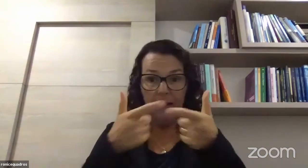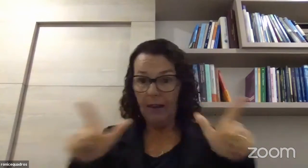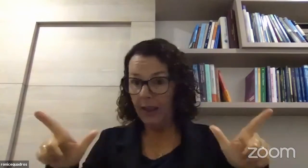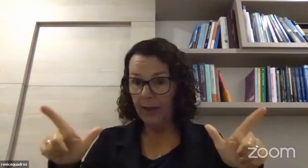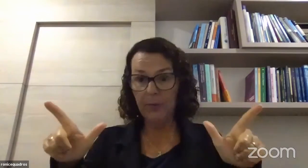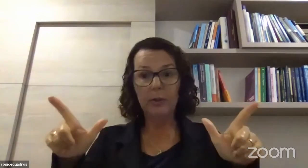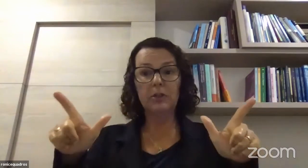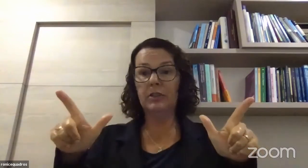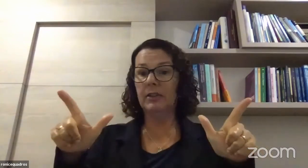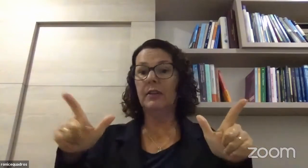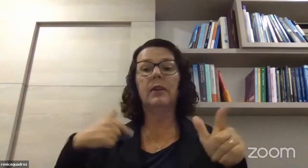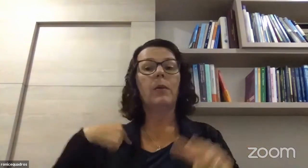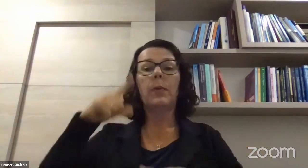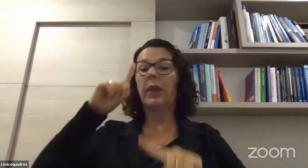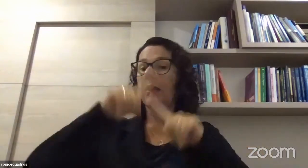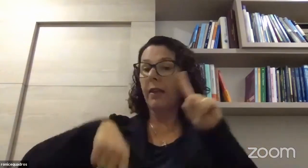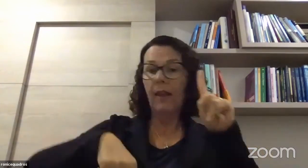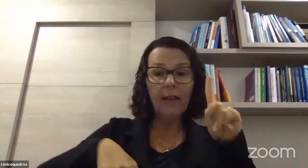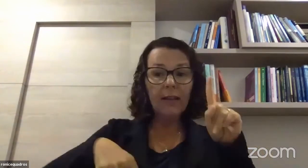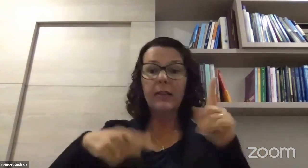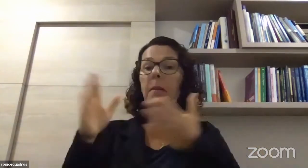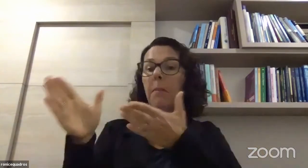process.